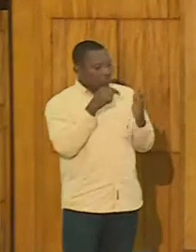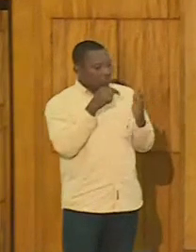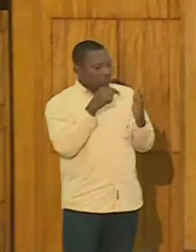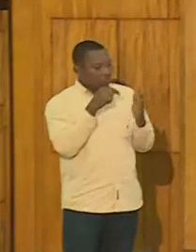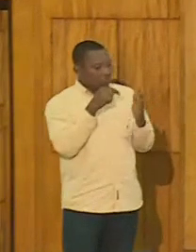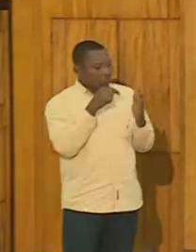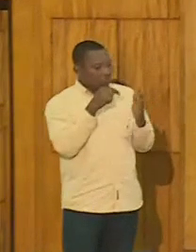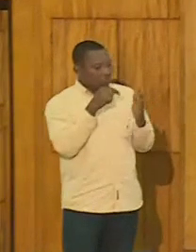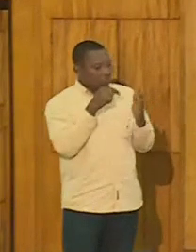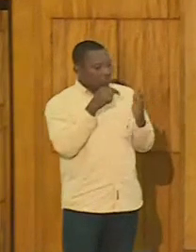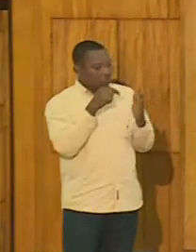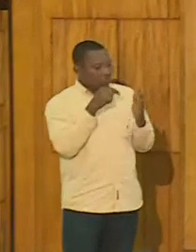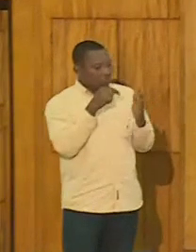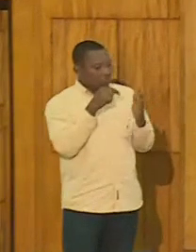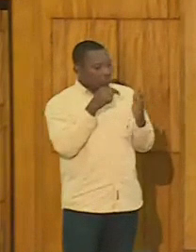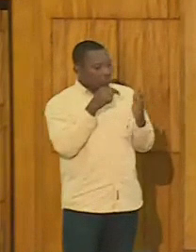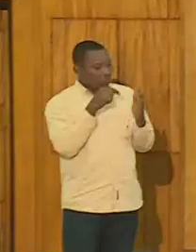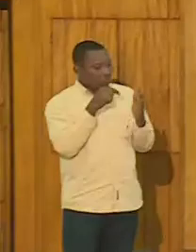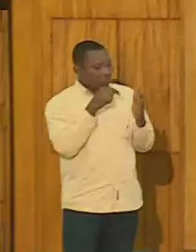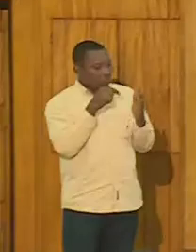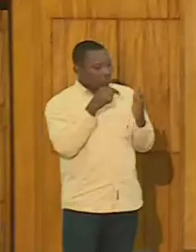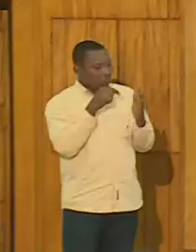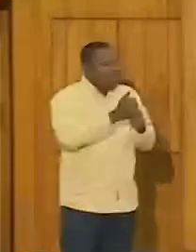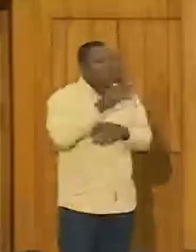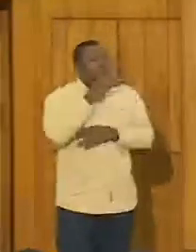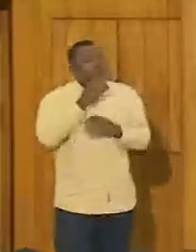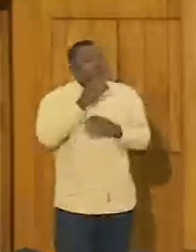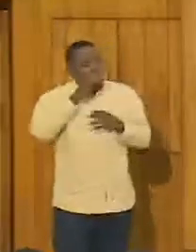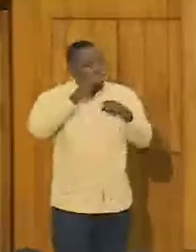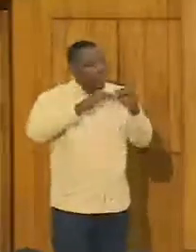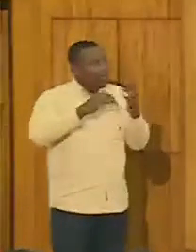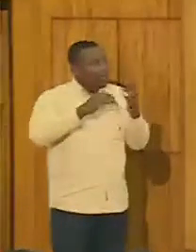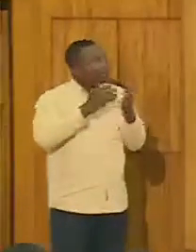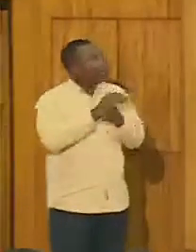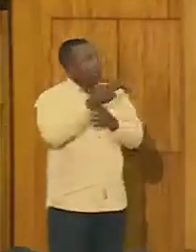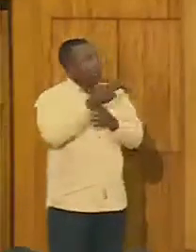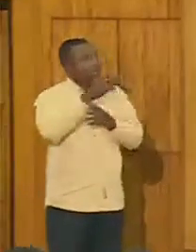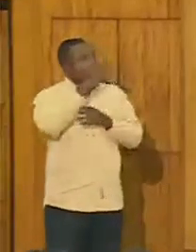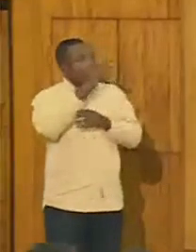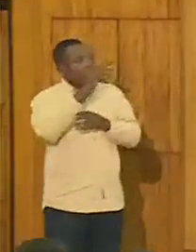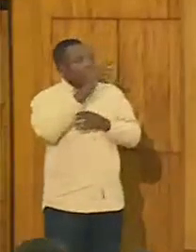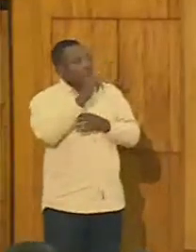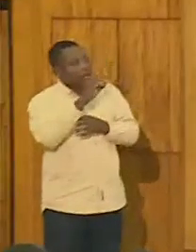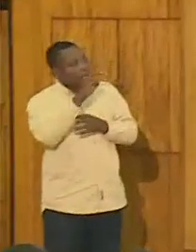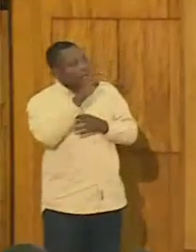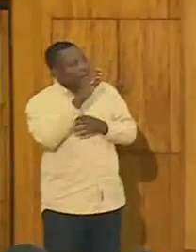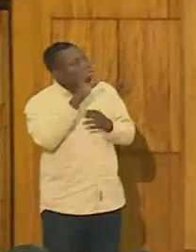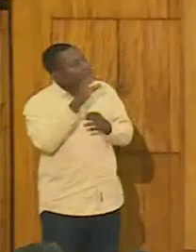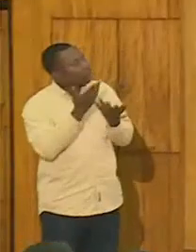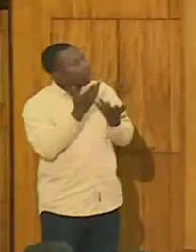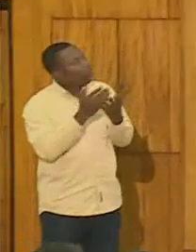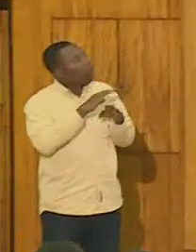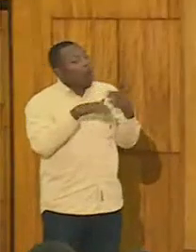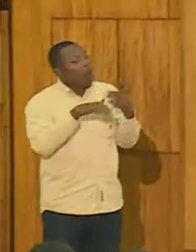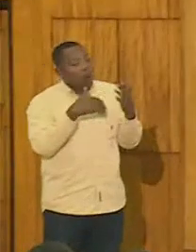now the age group, which is older than the age WRWs, they are more statistically significant.